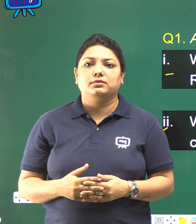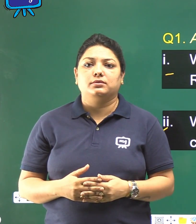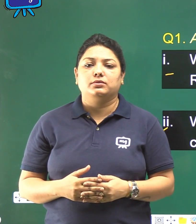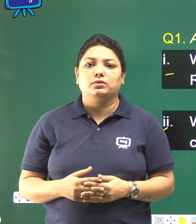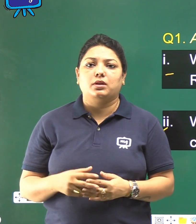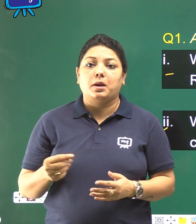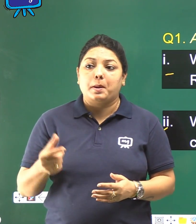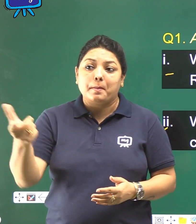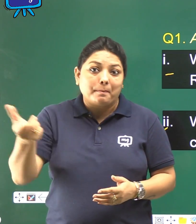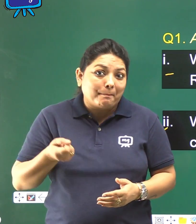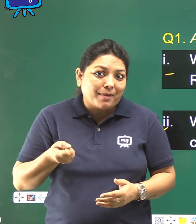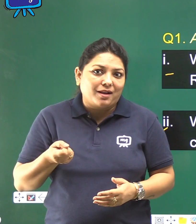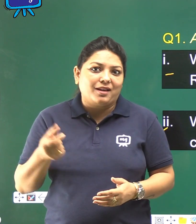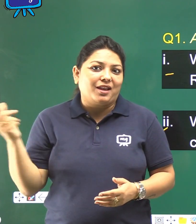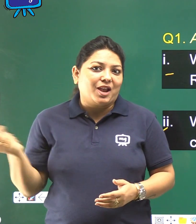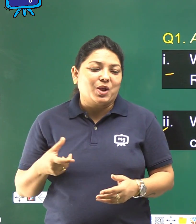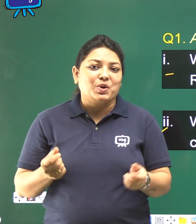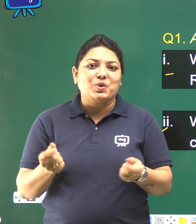buy a new car?